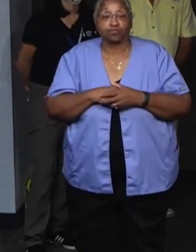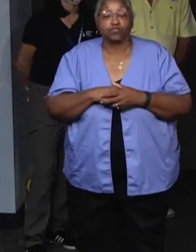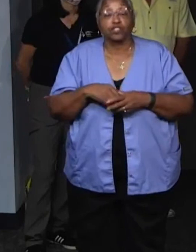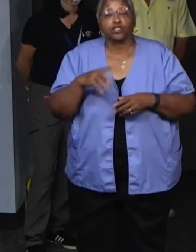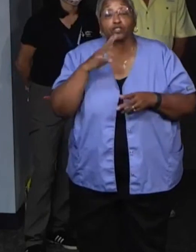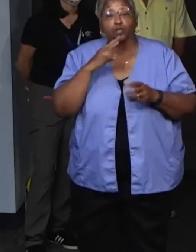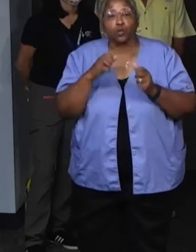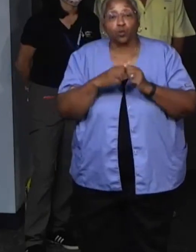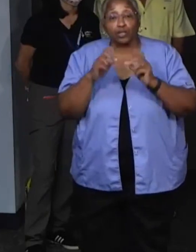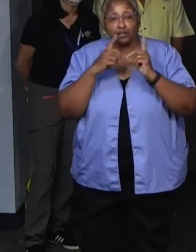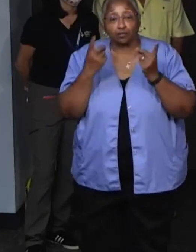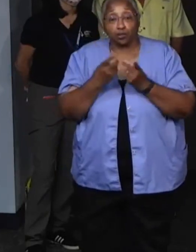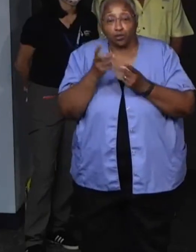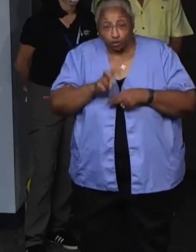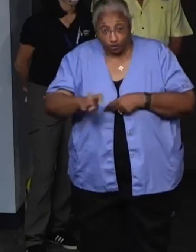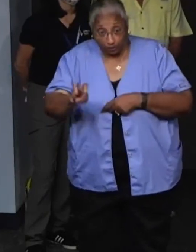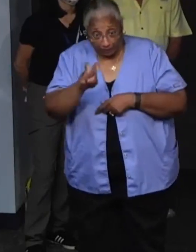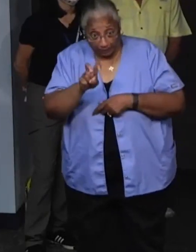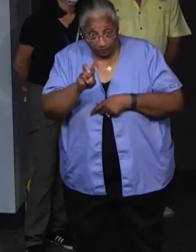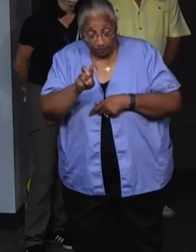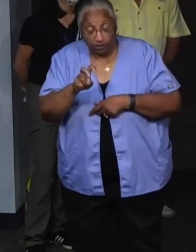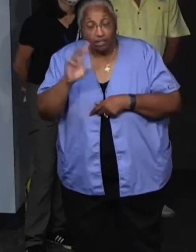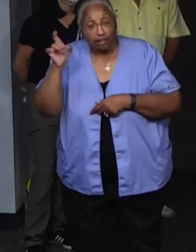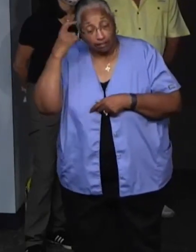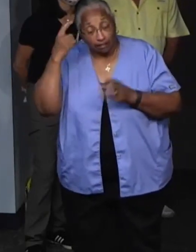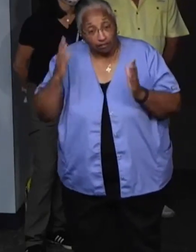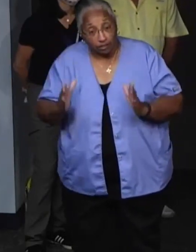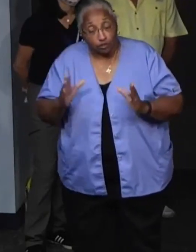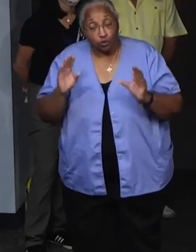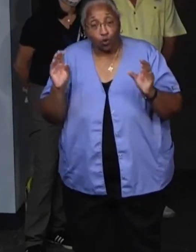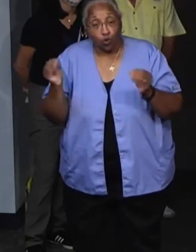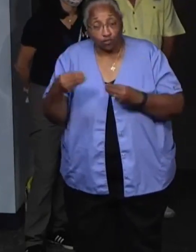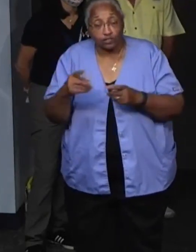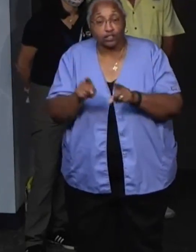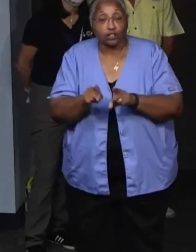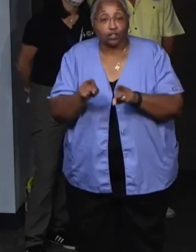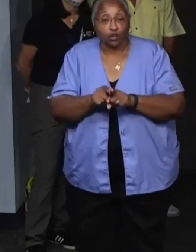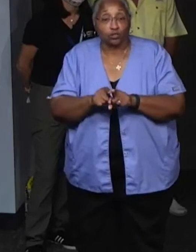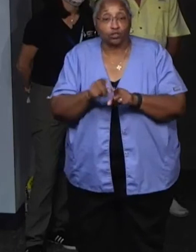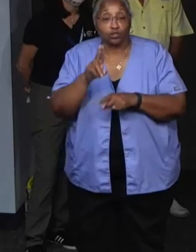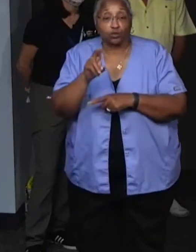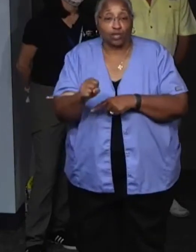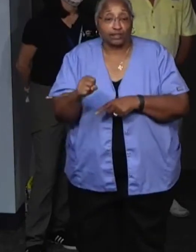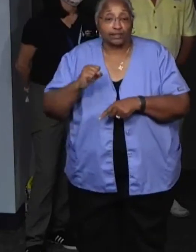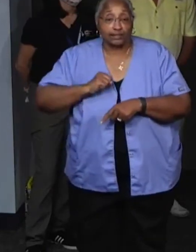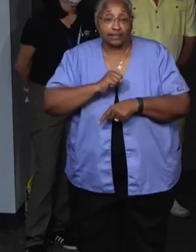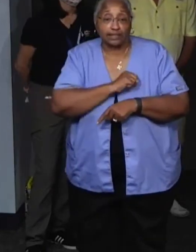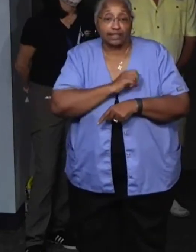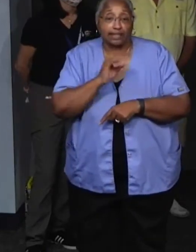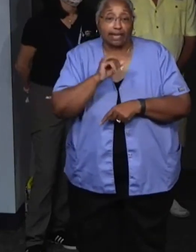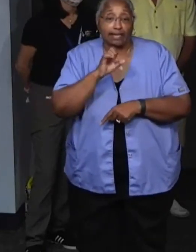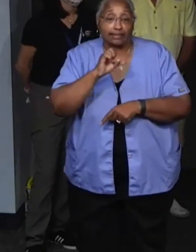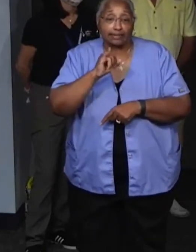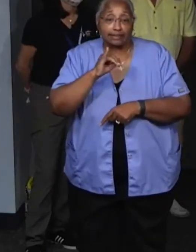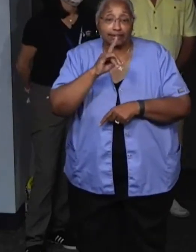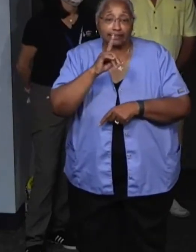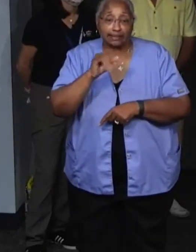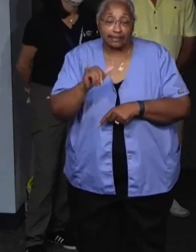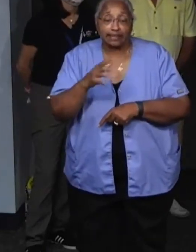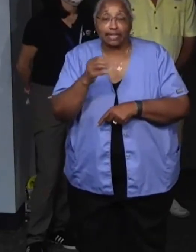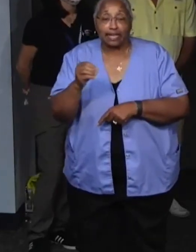the Department of Transportation, the governor's office, and the United States Senator, Senator Cassidy and Senator Kennedy, and